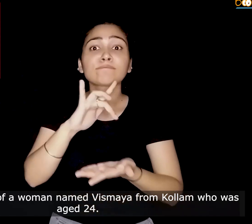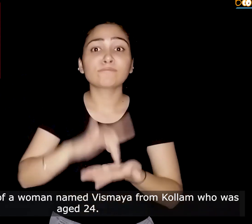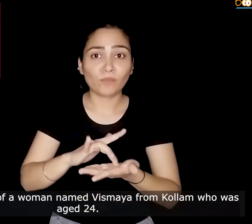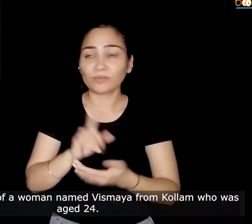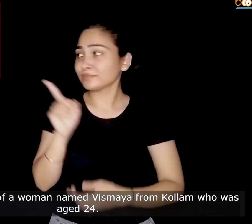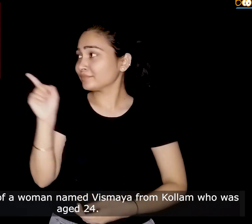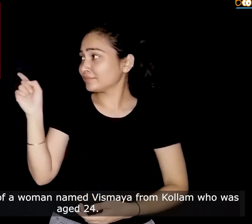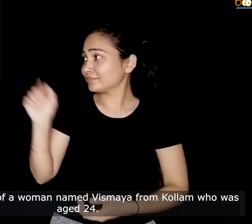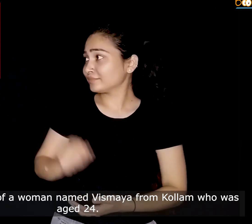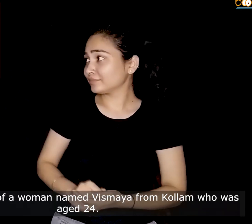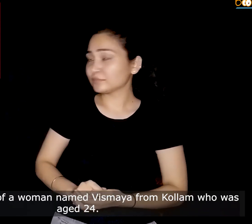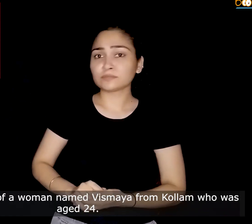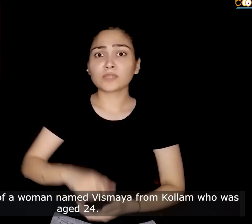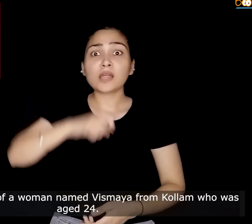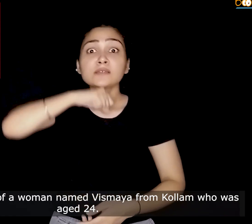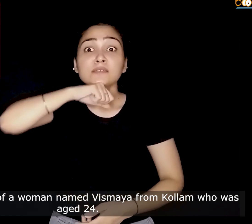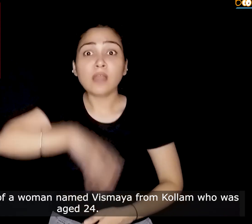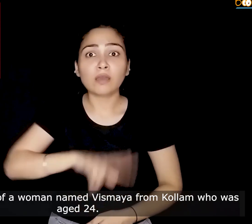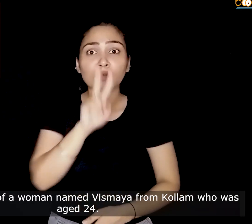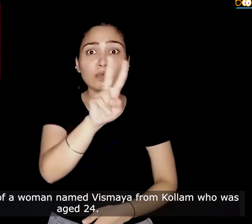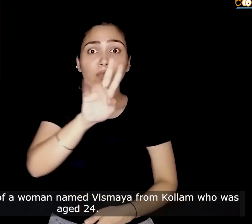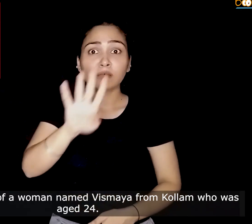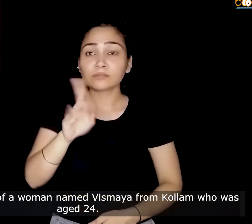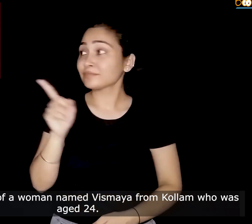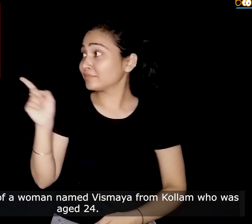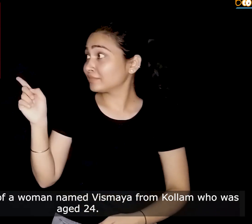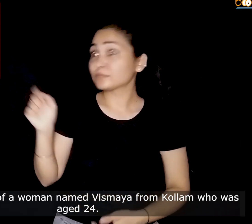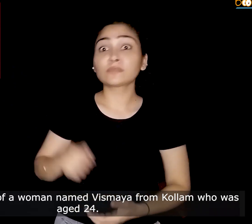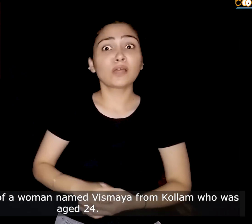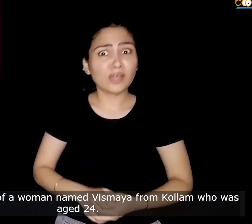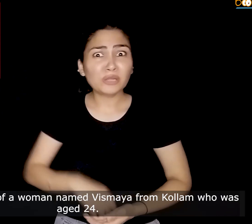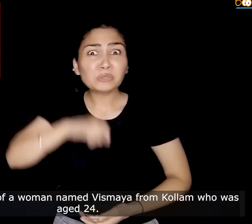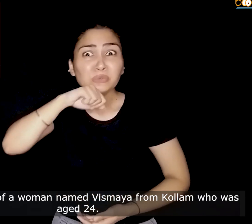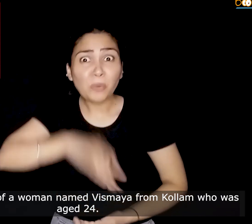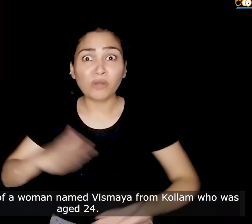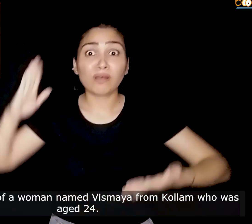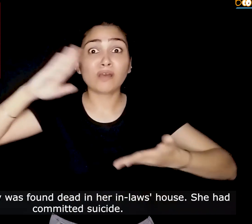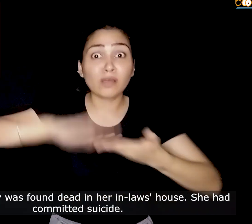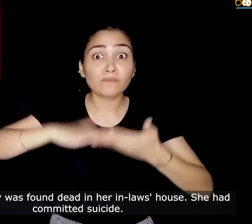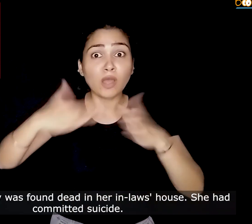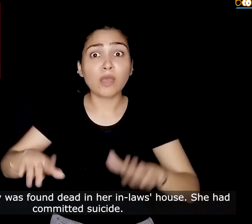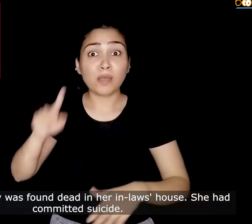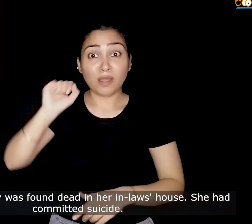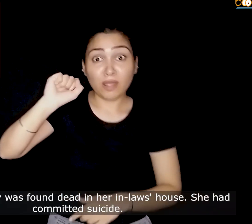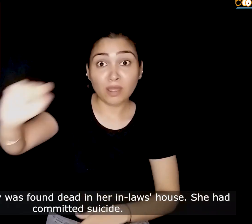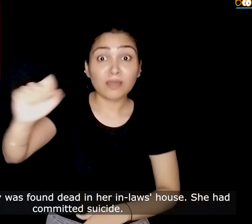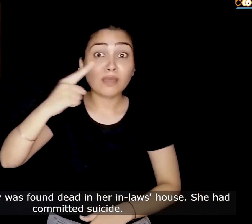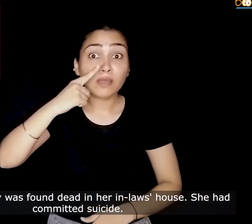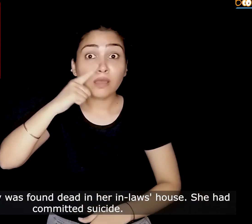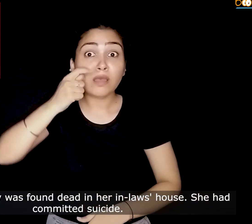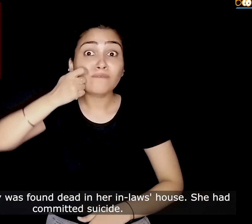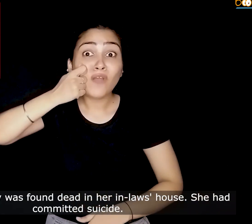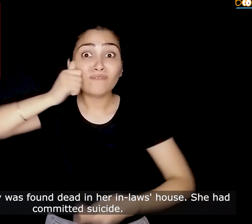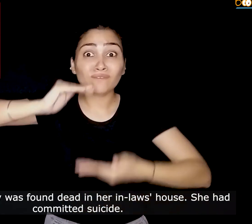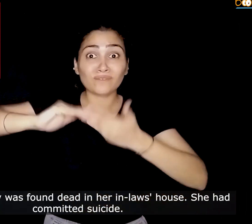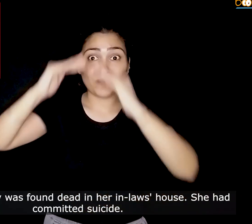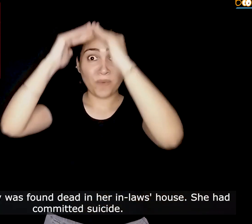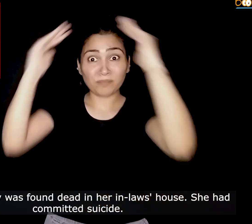from column who was aged 24. this young lady was found dead in her